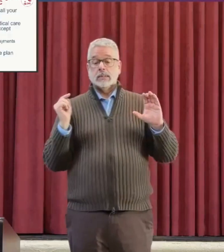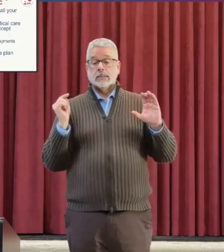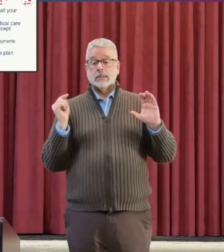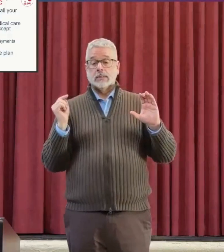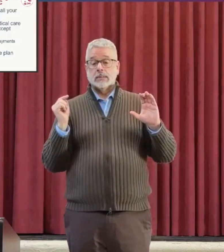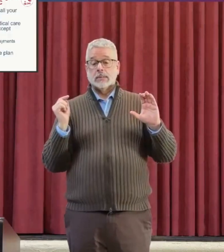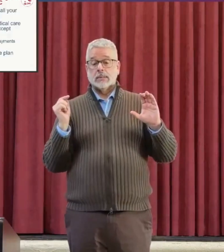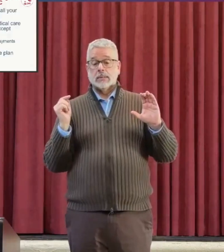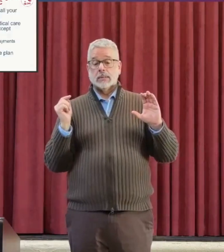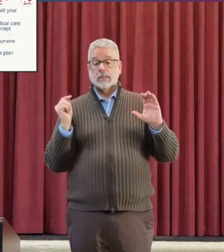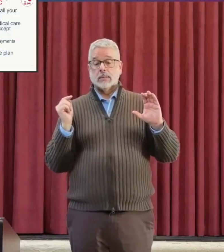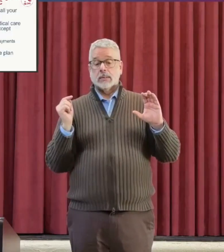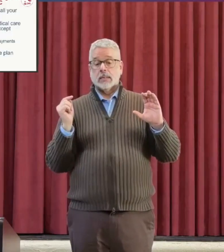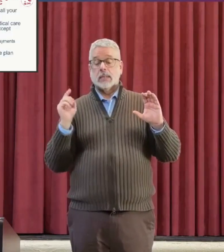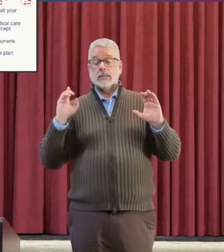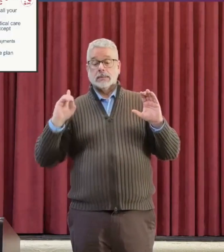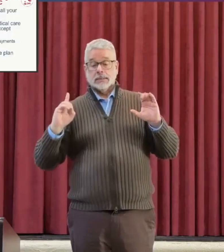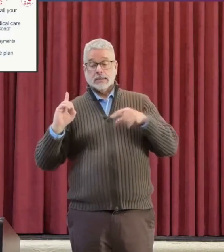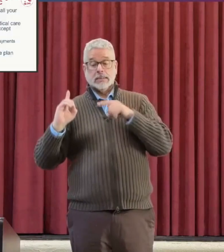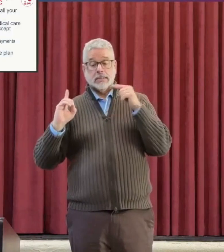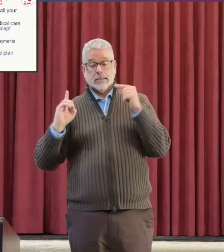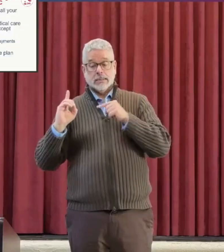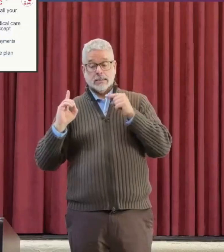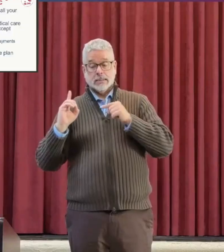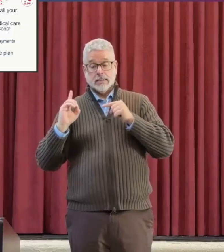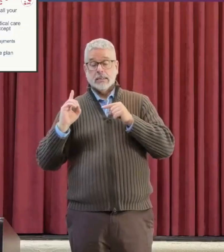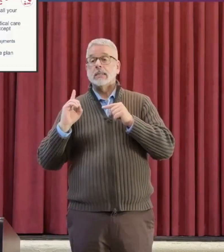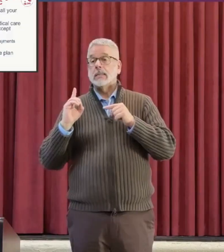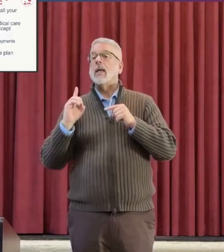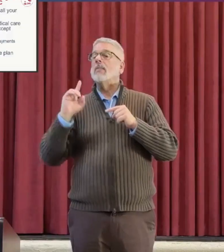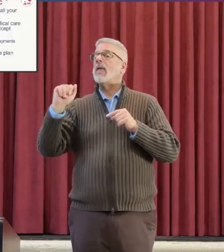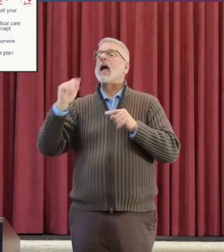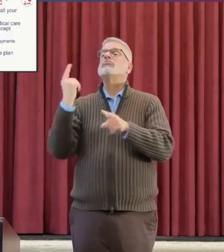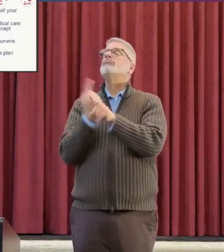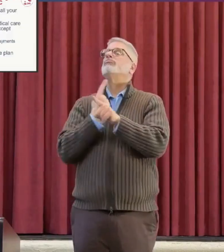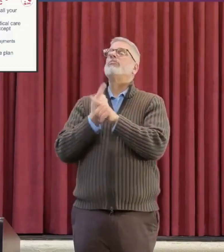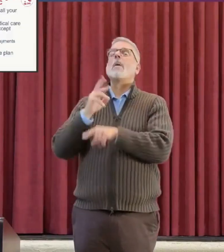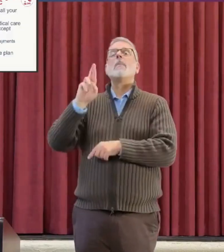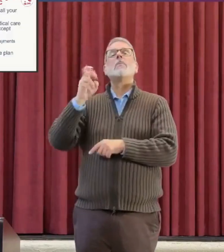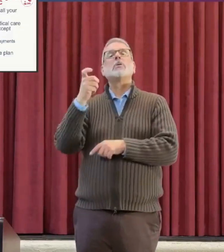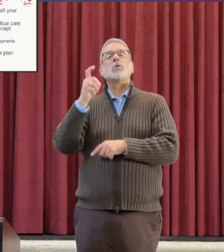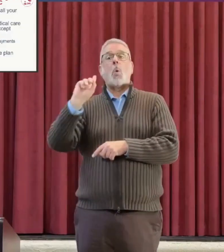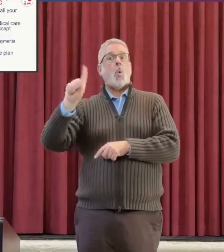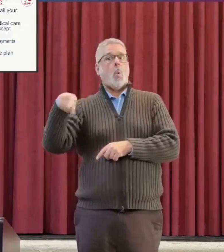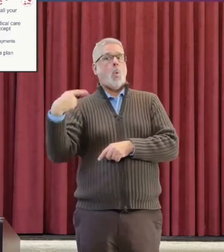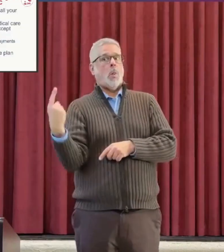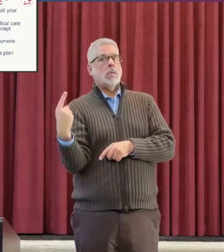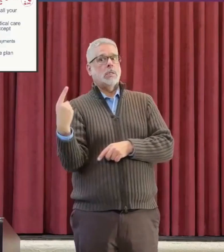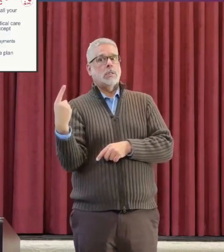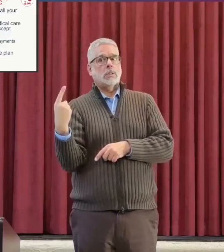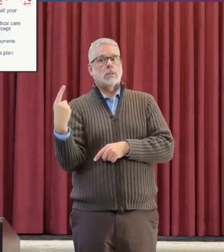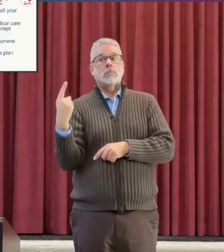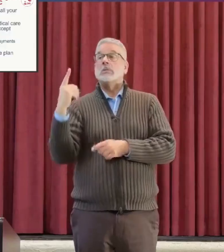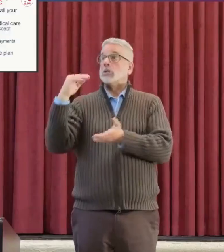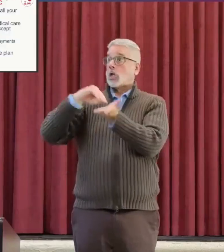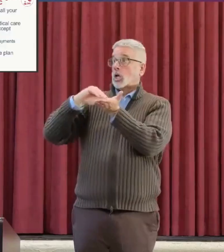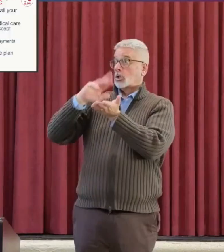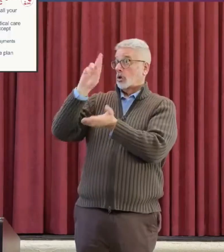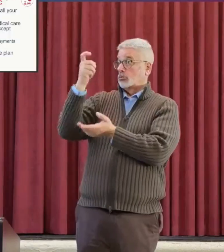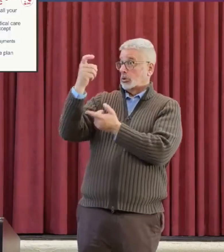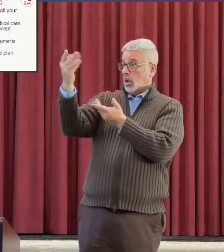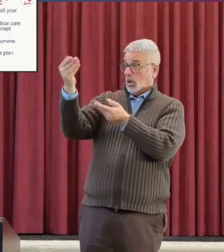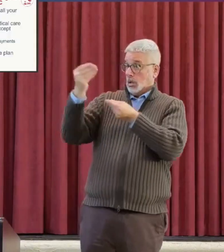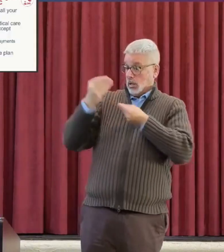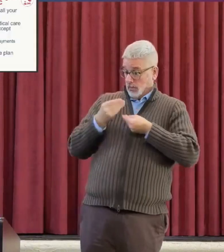one is Part D, that covers your prescription drug only. So it works with